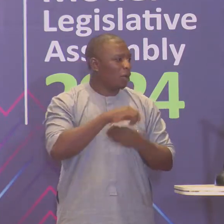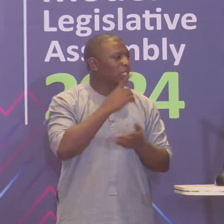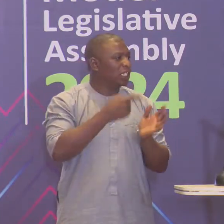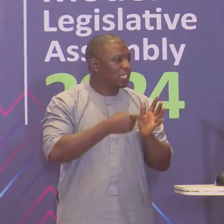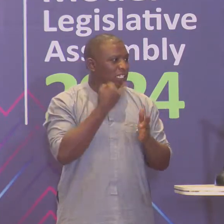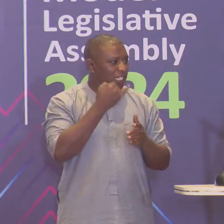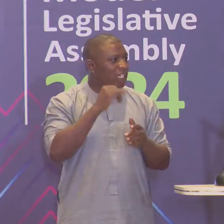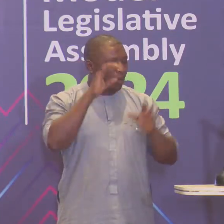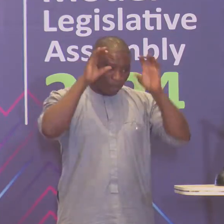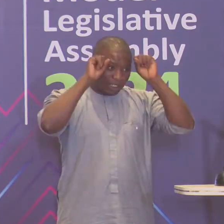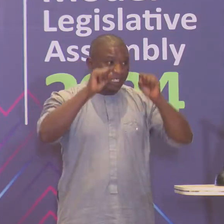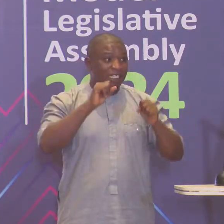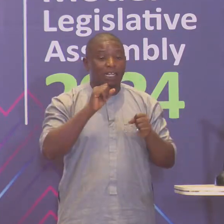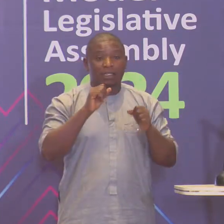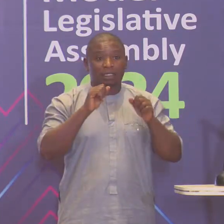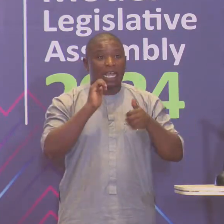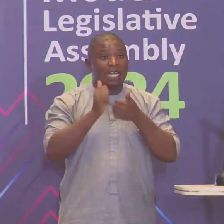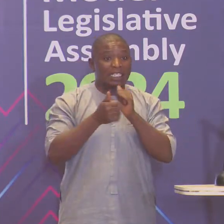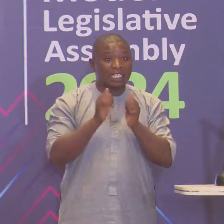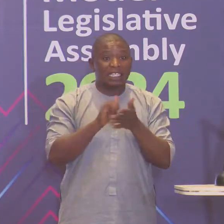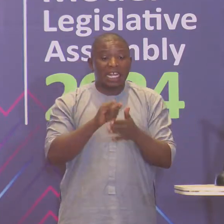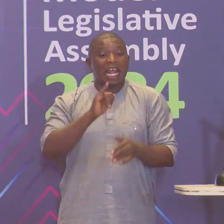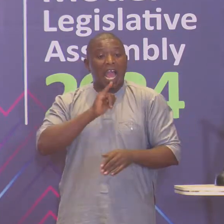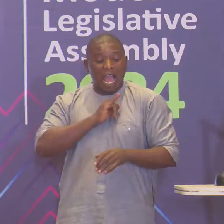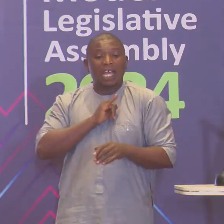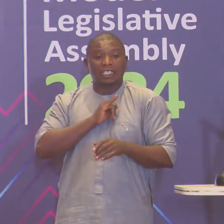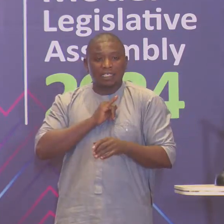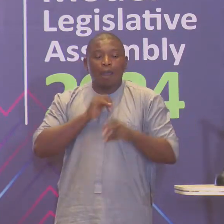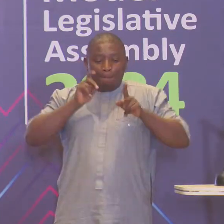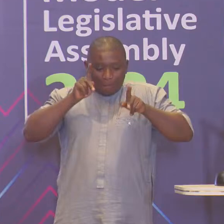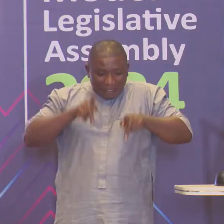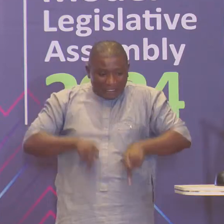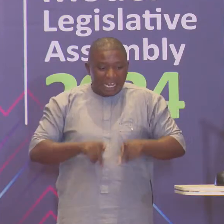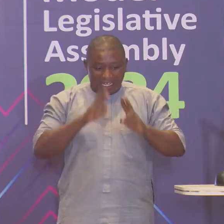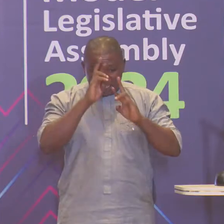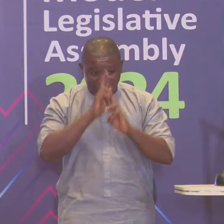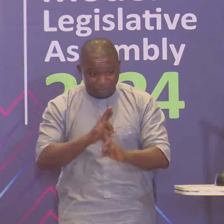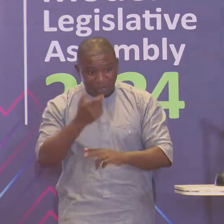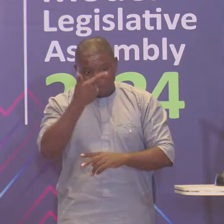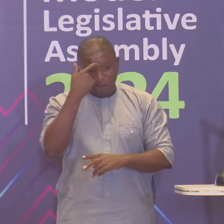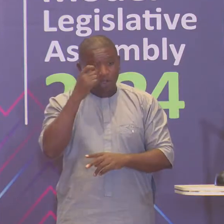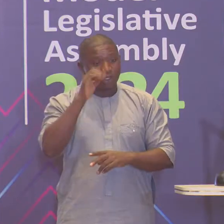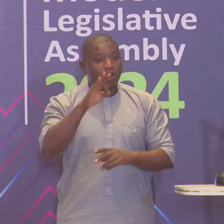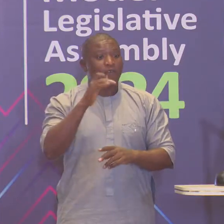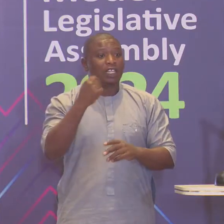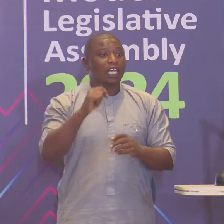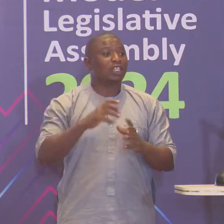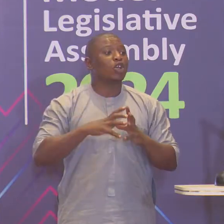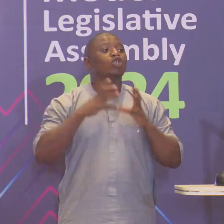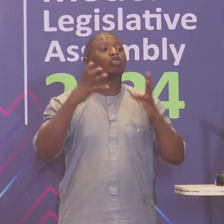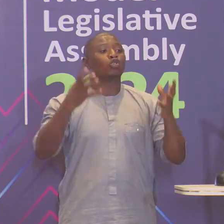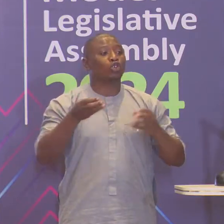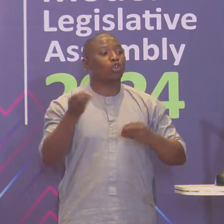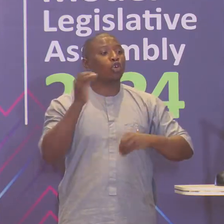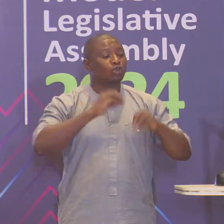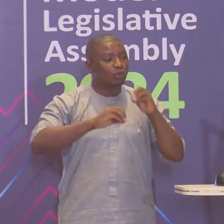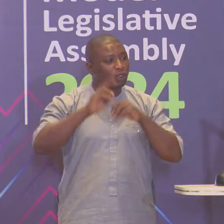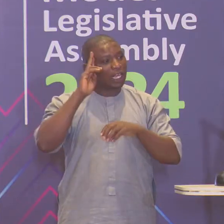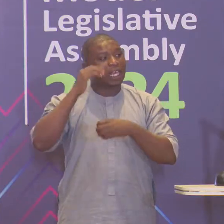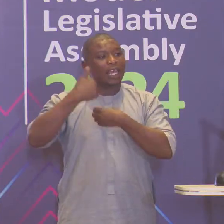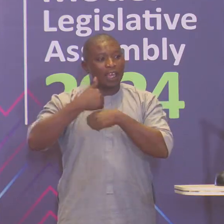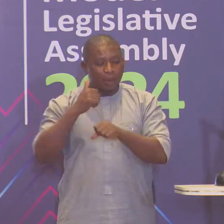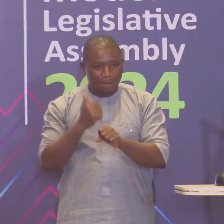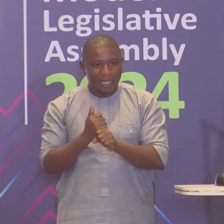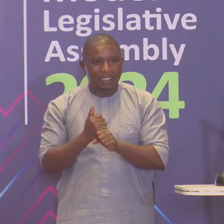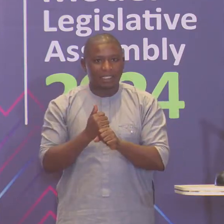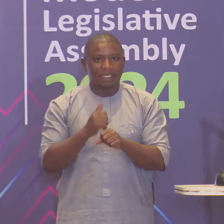I personally respect immensely because of the huge contribution he made to ending military rule